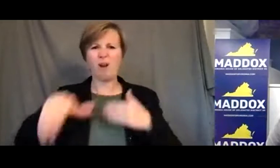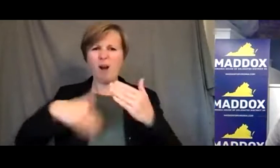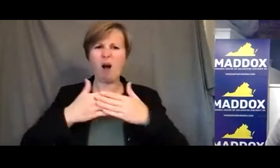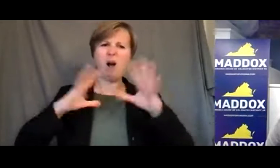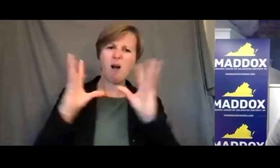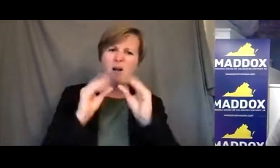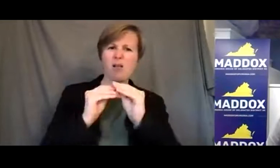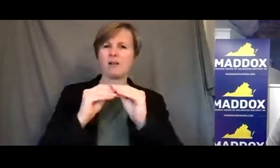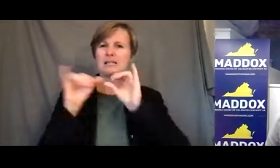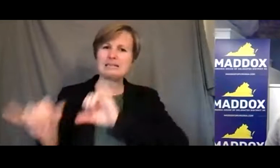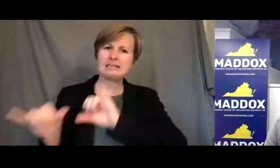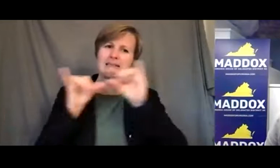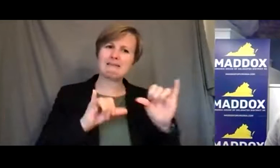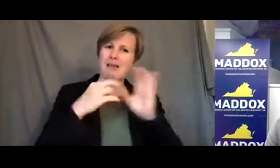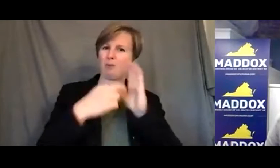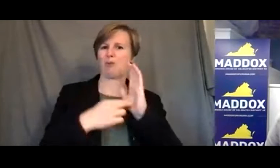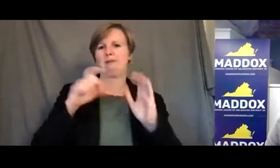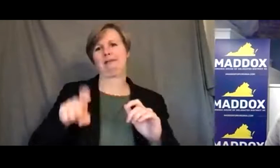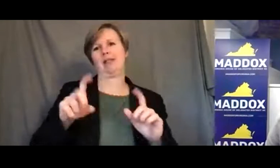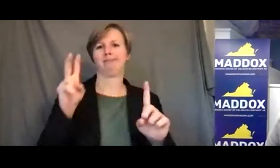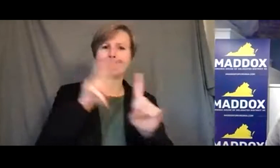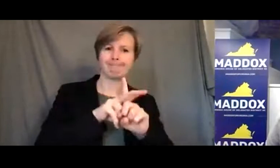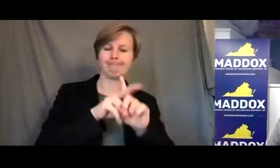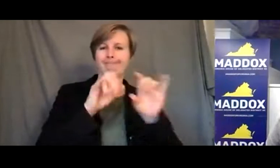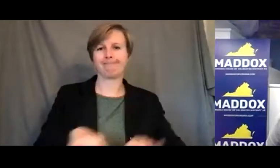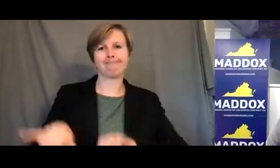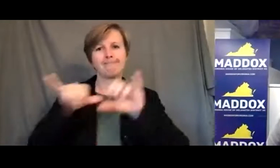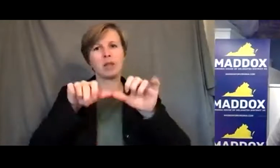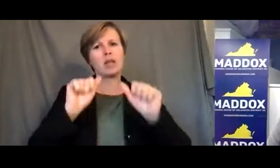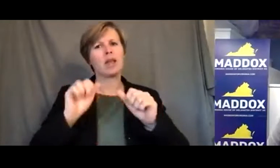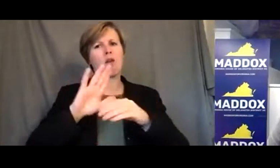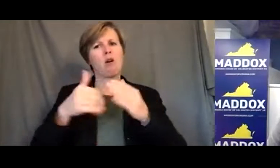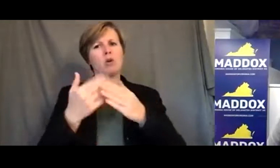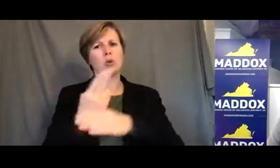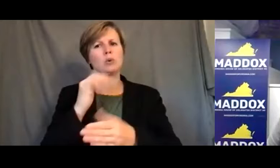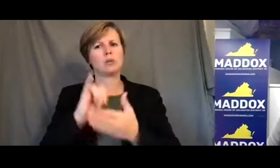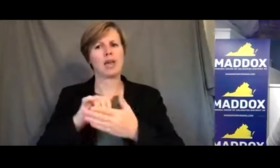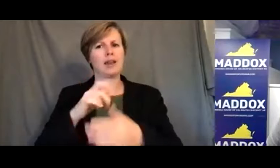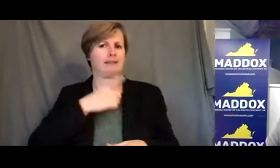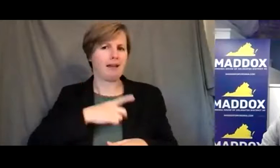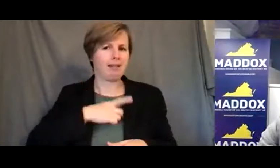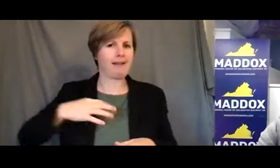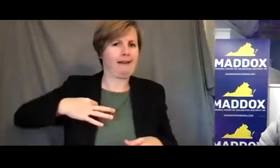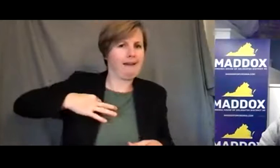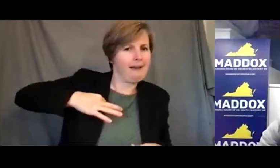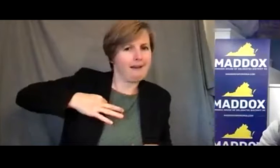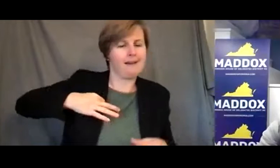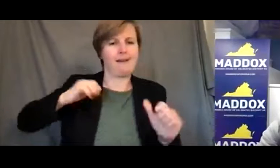opened up with similar rules, and that we could all use these rules as candidates and as delegates down the road. So thank you.